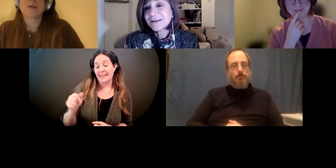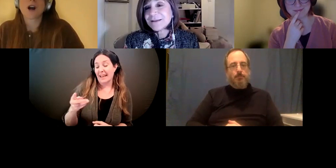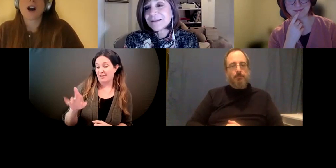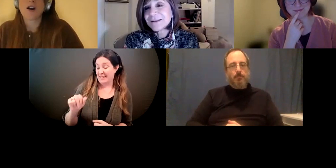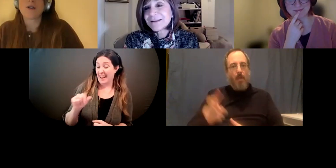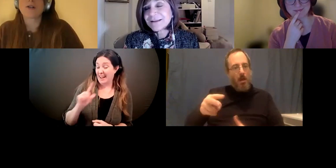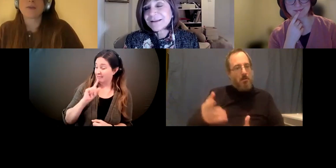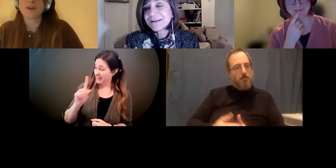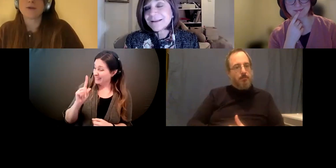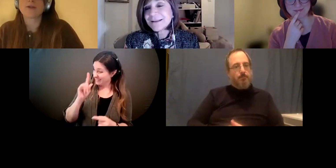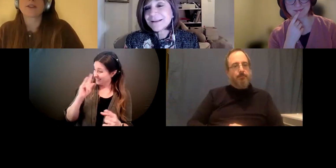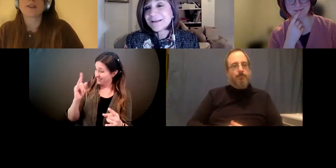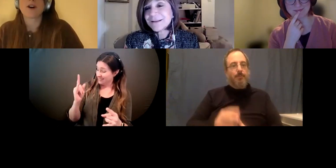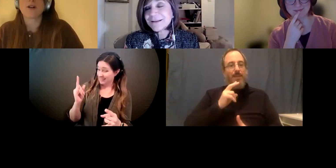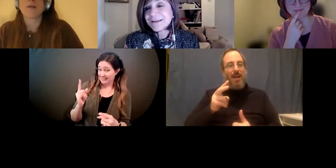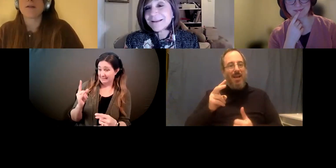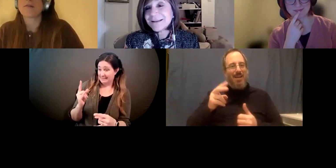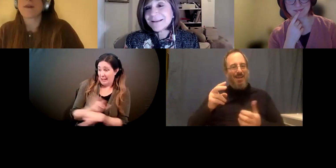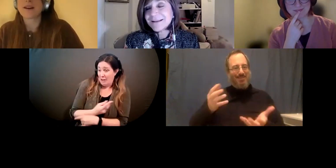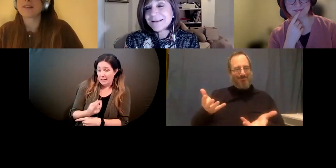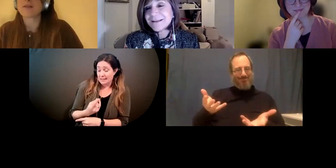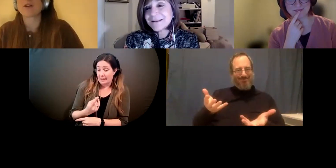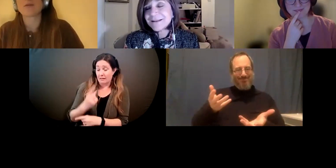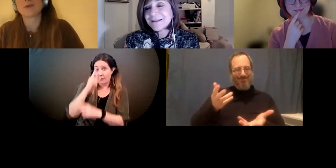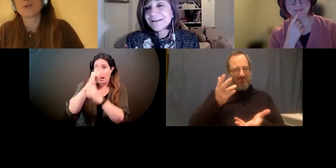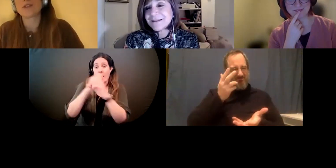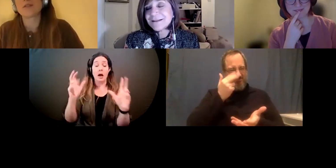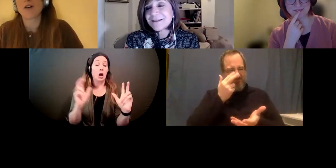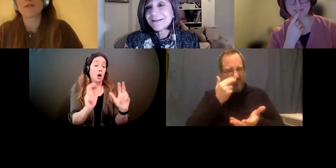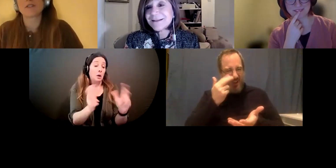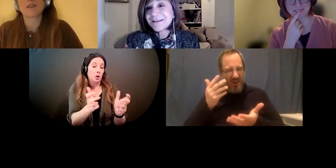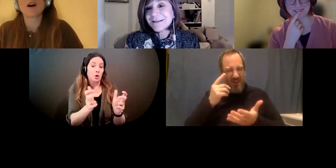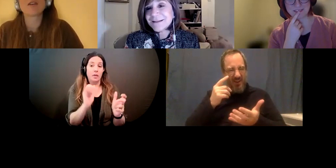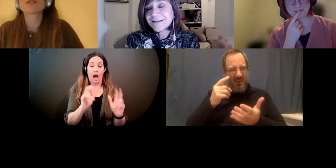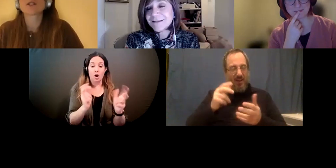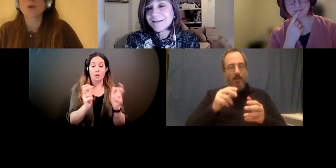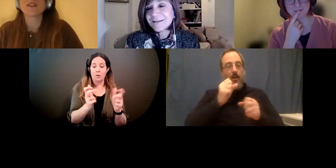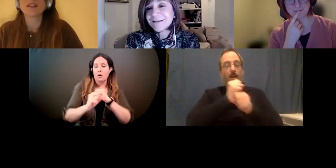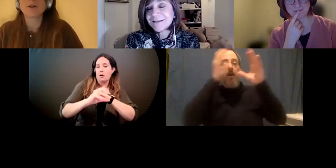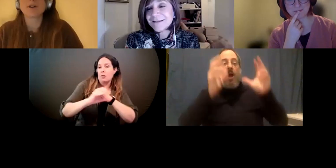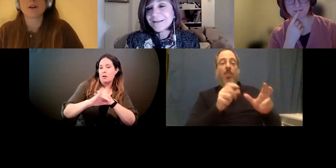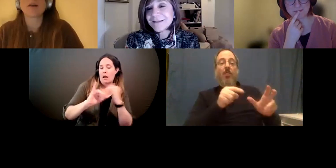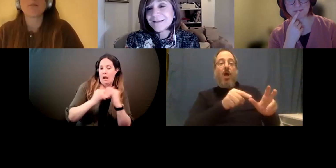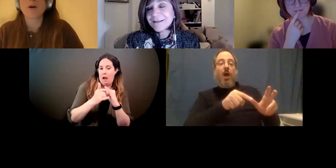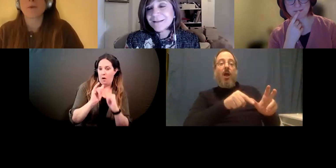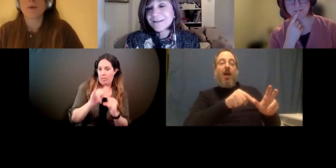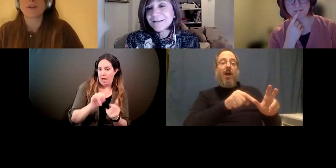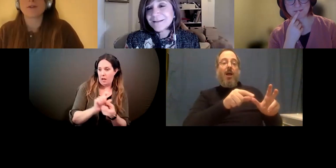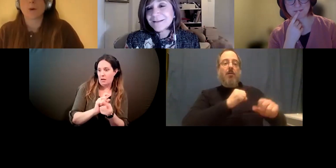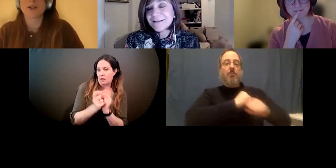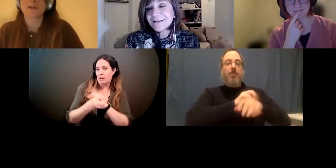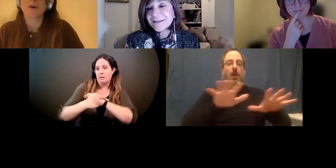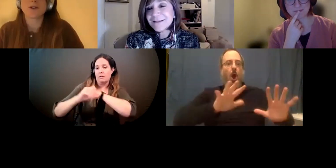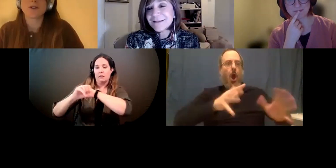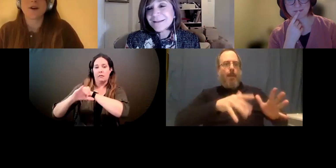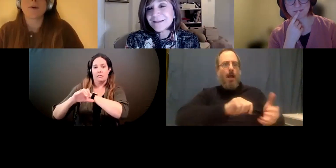sarcastic if you look how computers and all the marketing around computers evolved so deeply and more into the